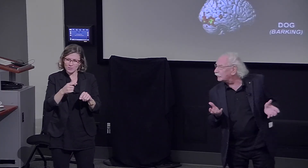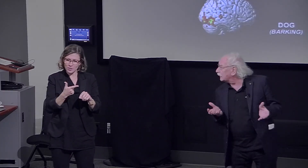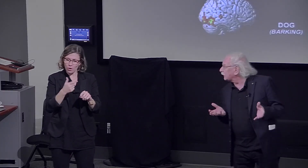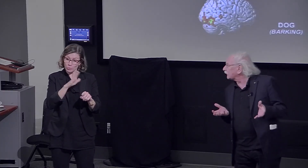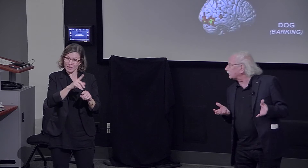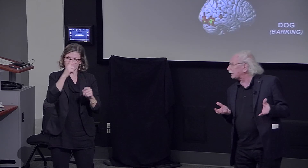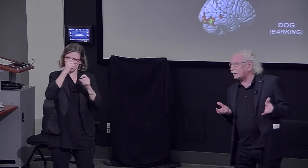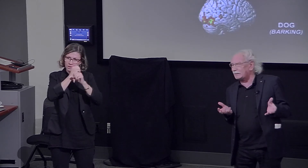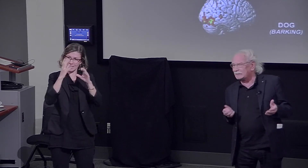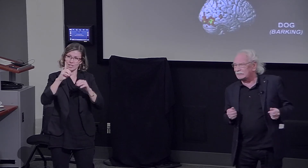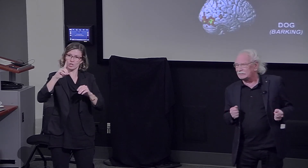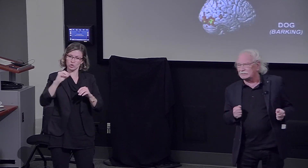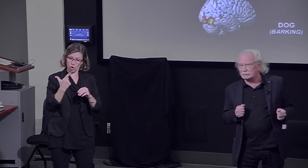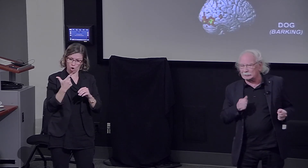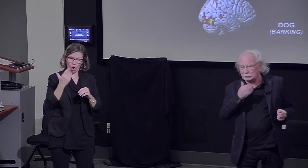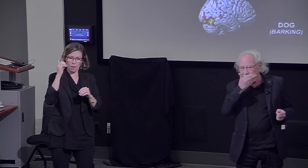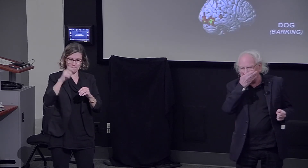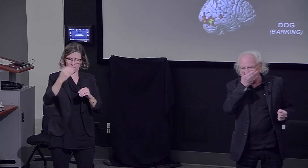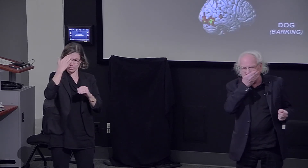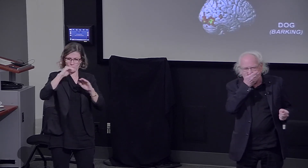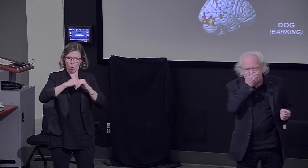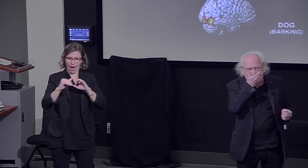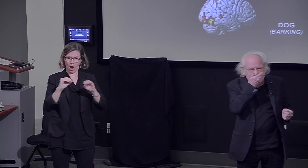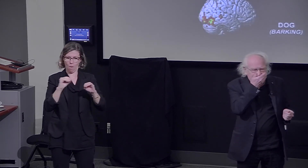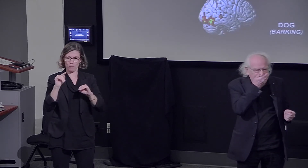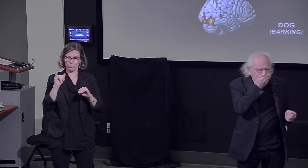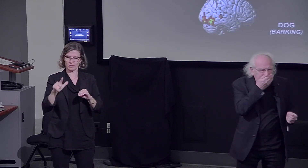move the tail.